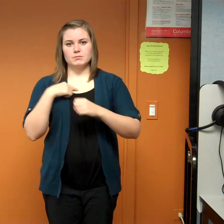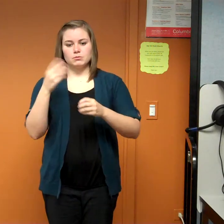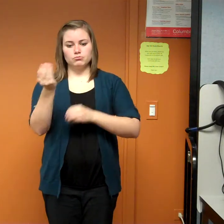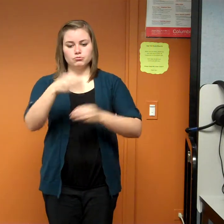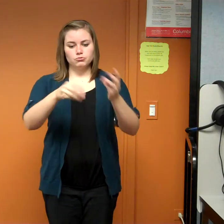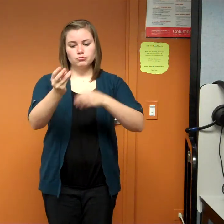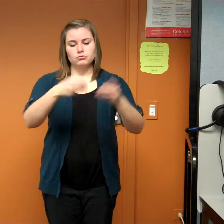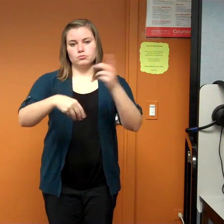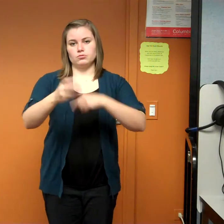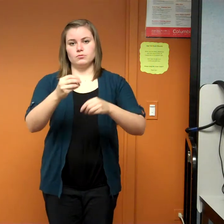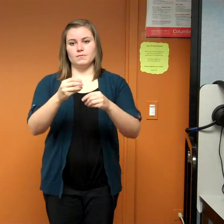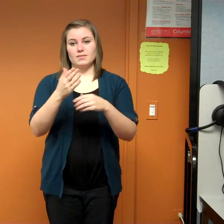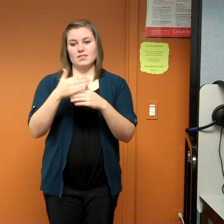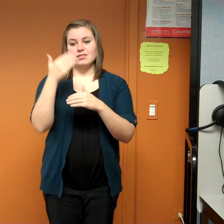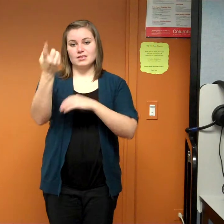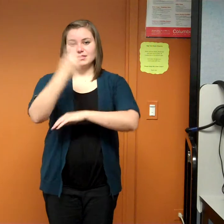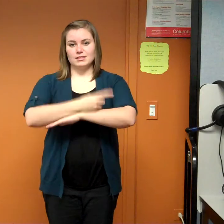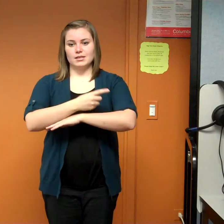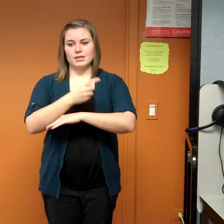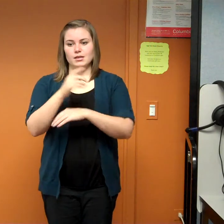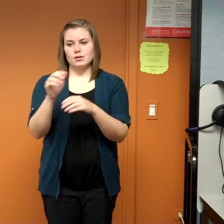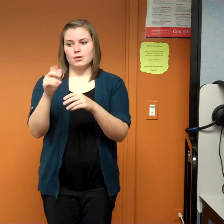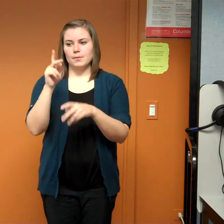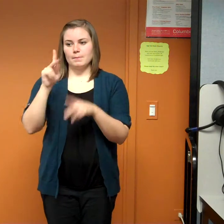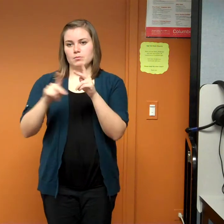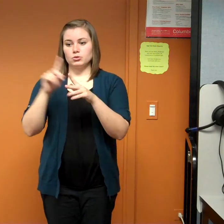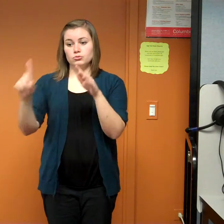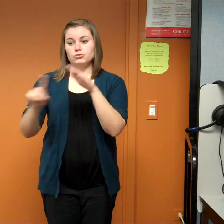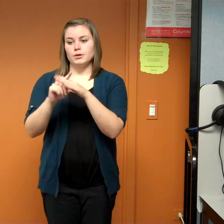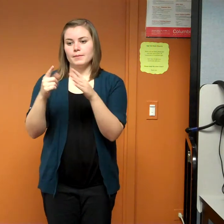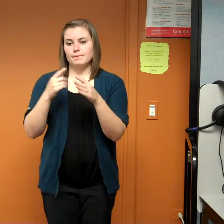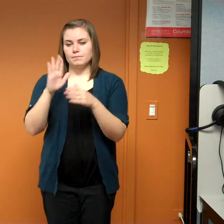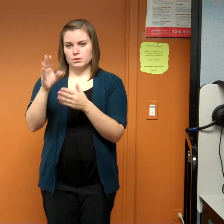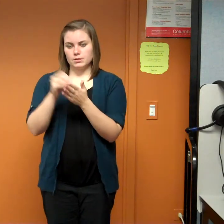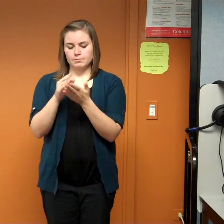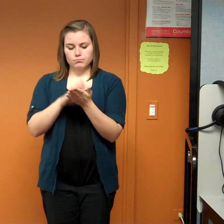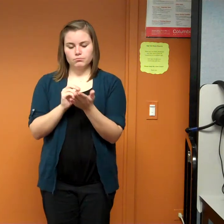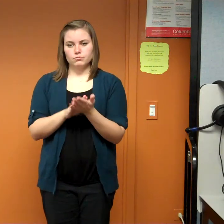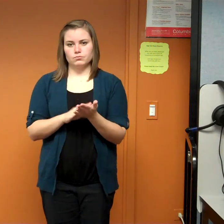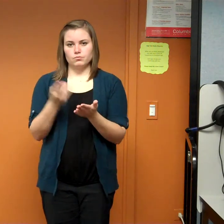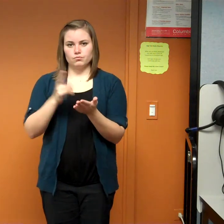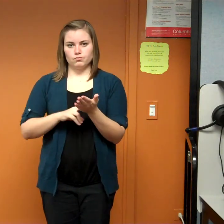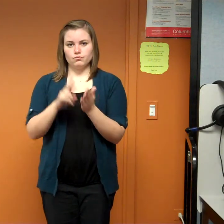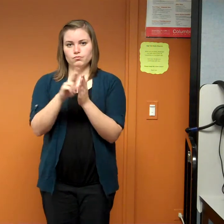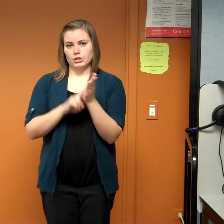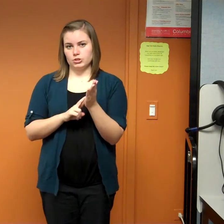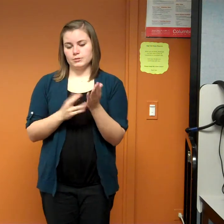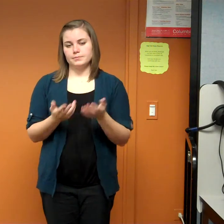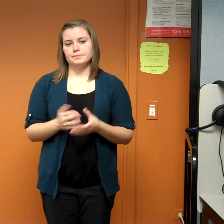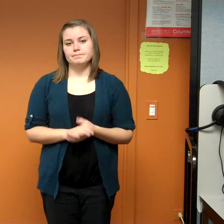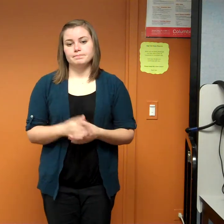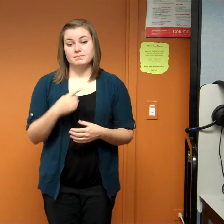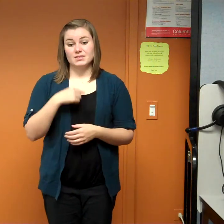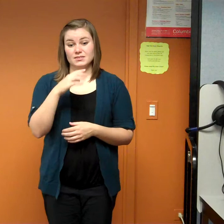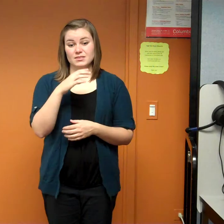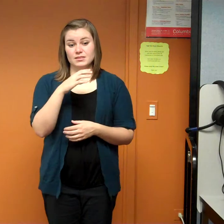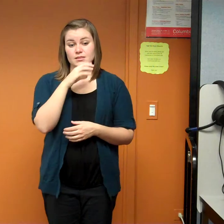to the conference and handed out totes and stuff. I was 15 and I was working with a bunch of college students. It was